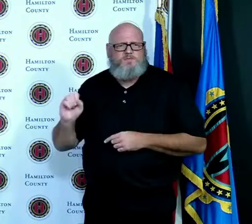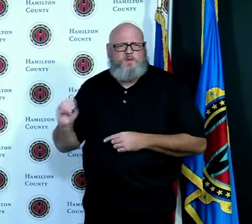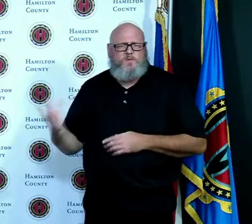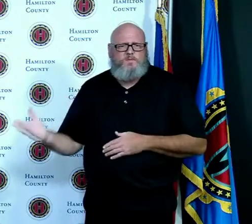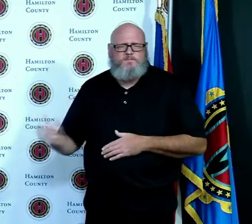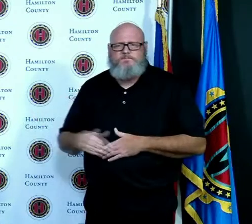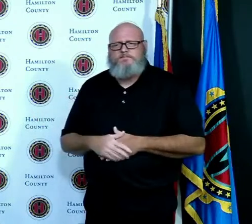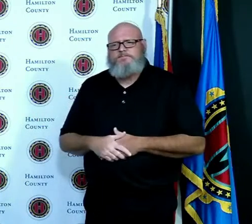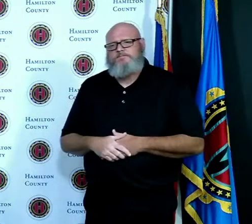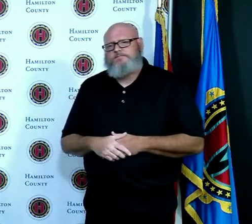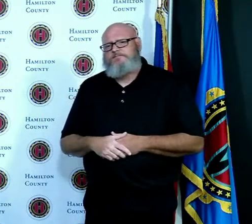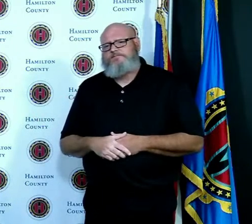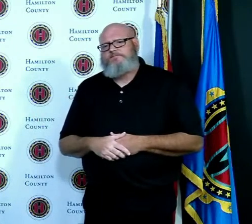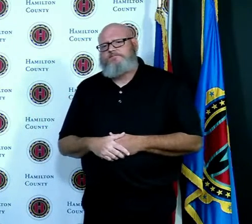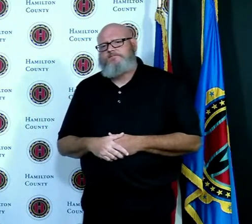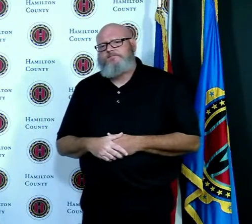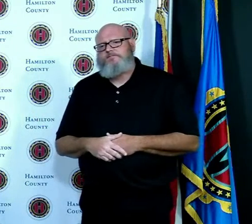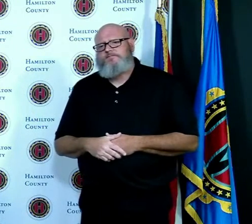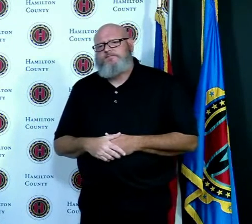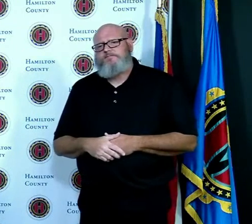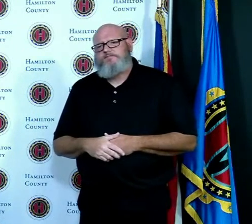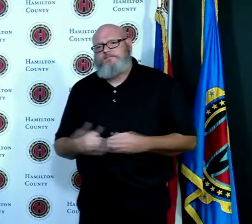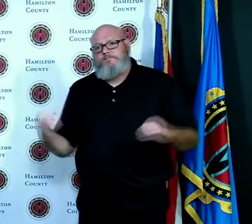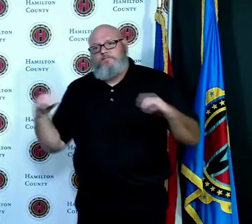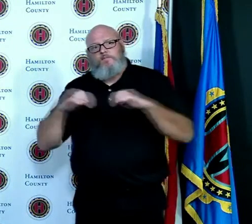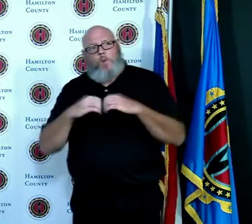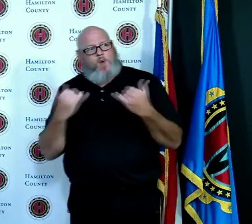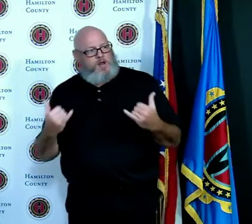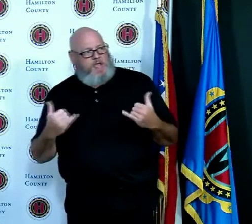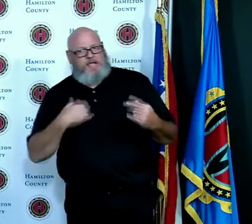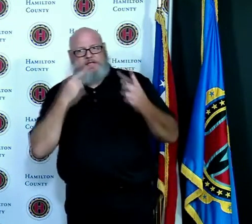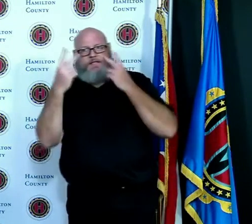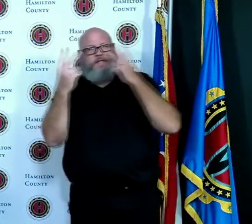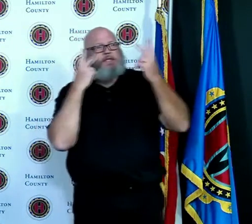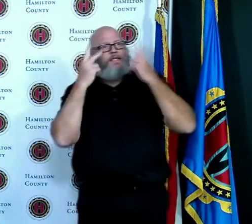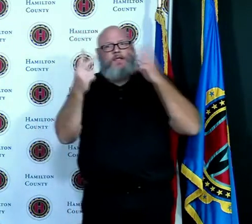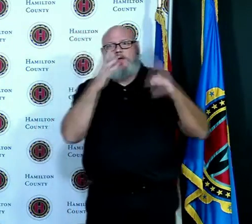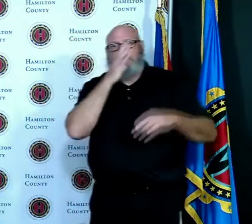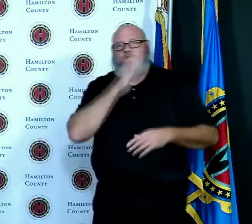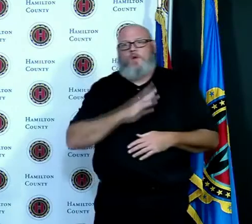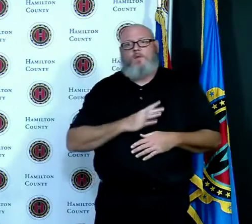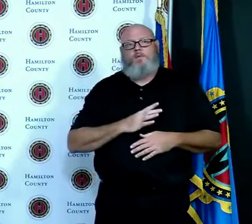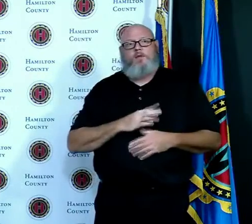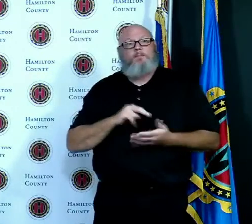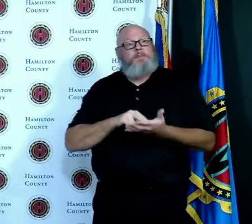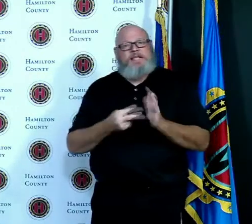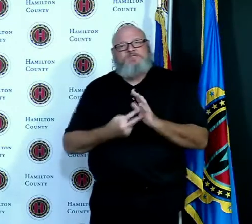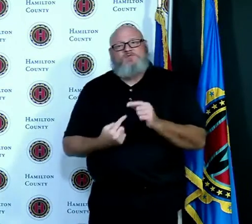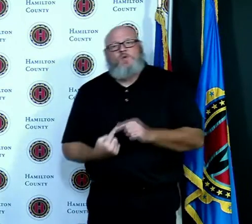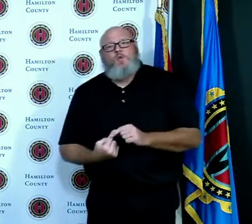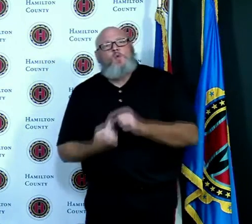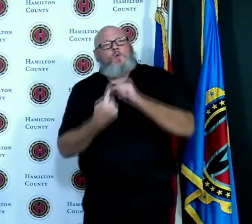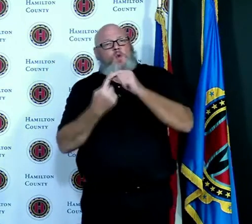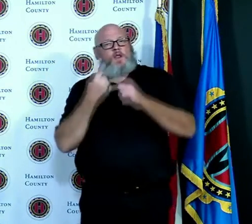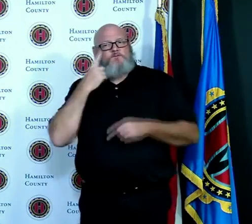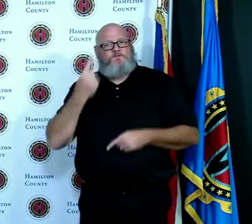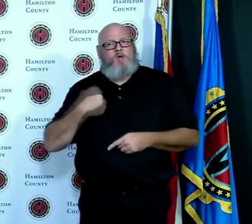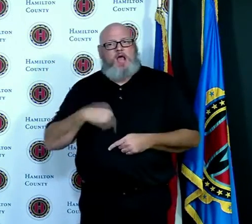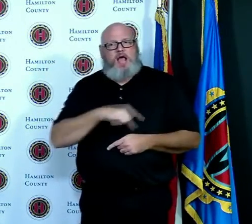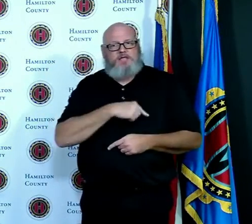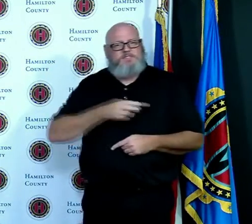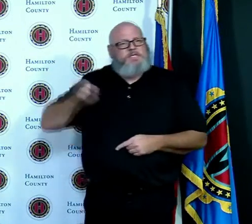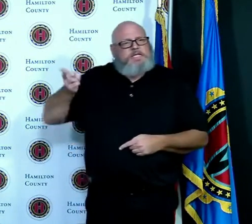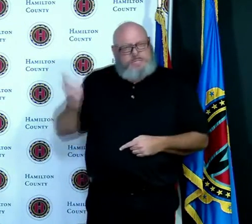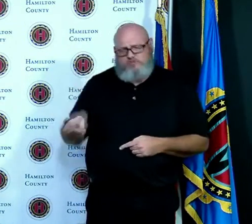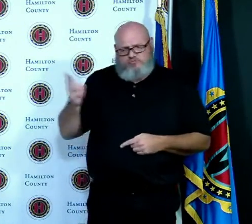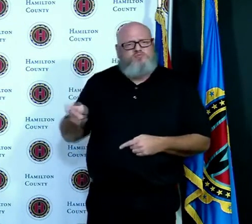to in years past. But this is a unique time for us, and I think we need to embrace that. Thank you. Thank